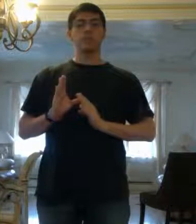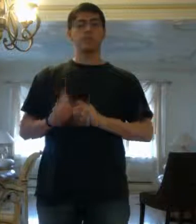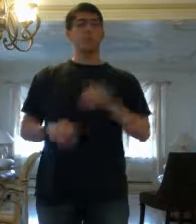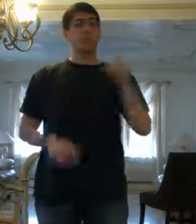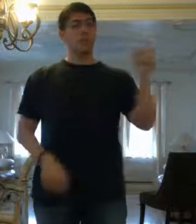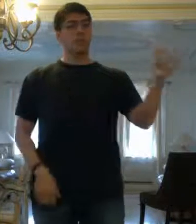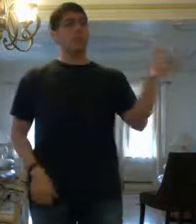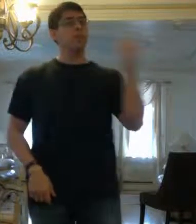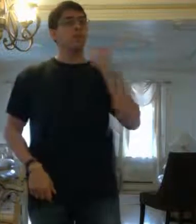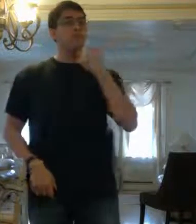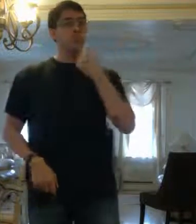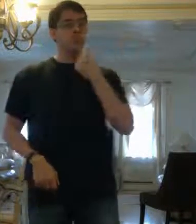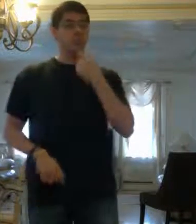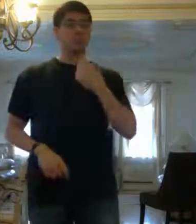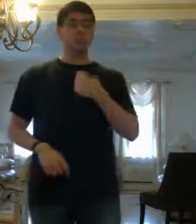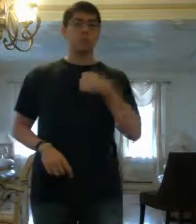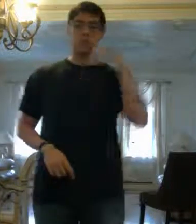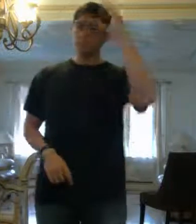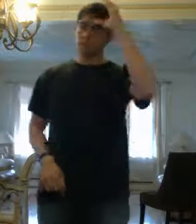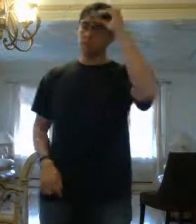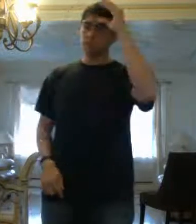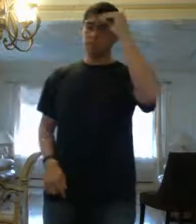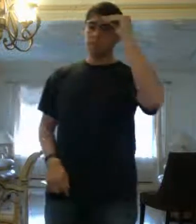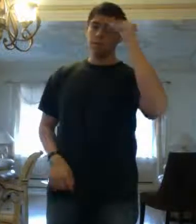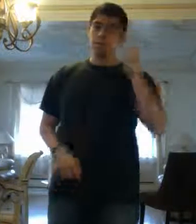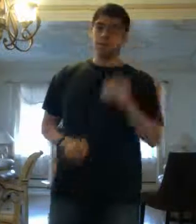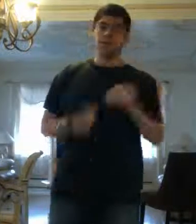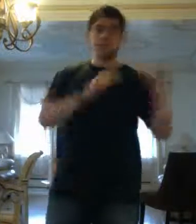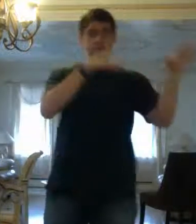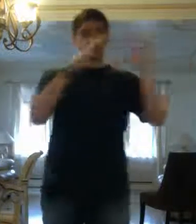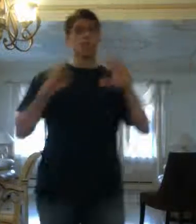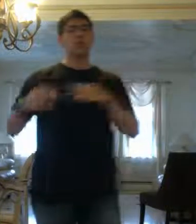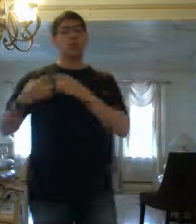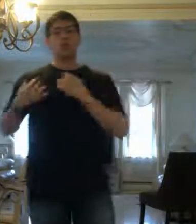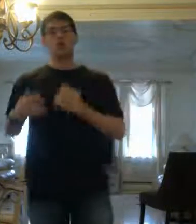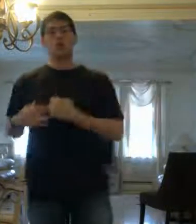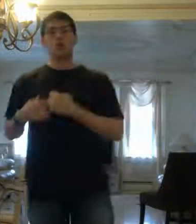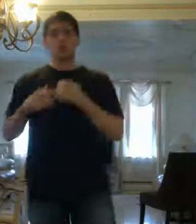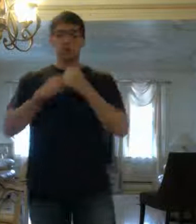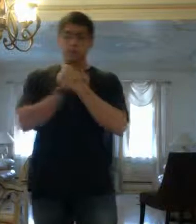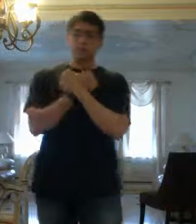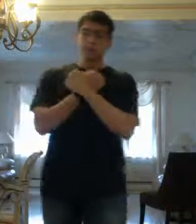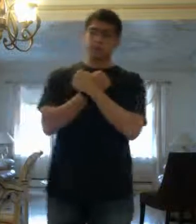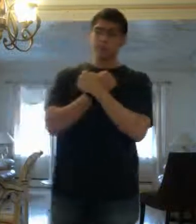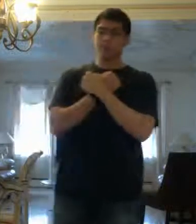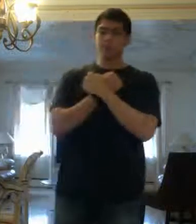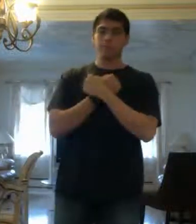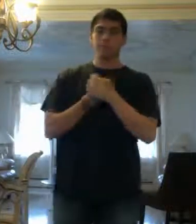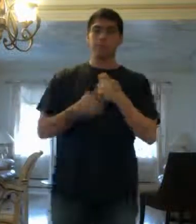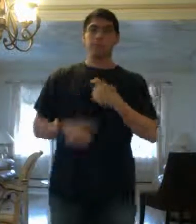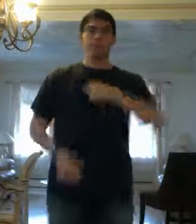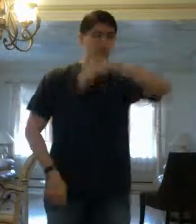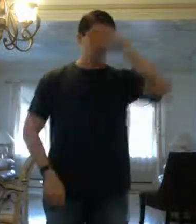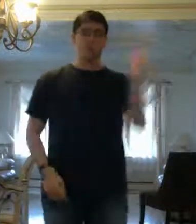And I As she told me, son Fear is the heart of love So I